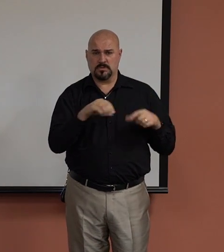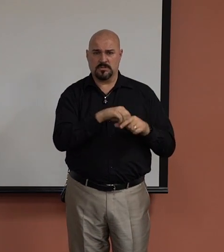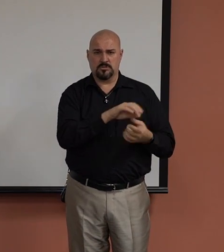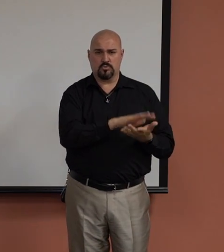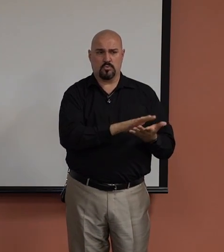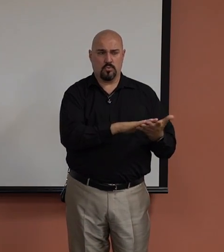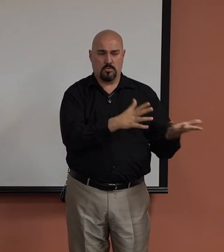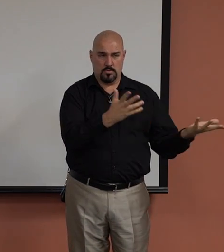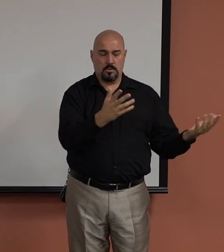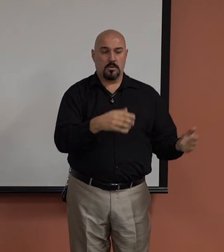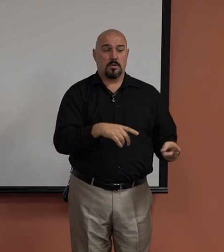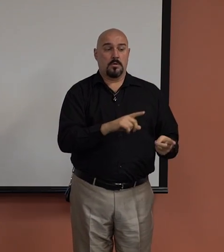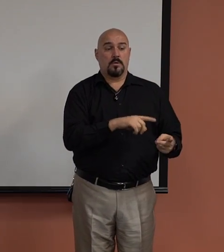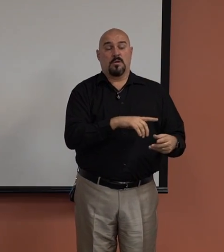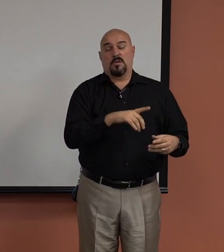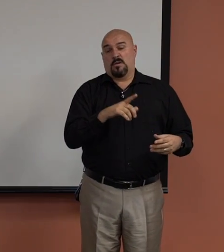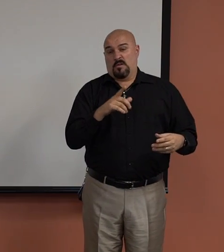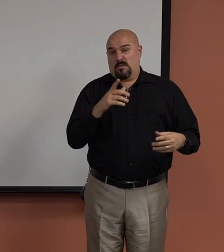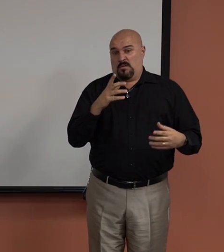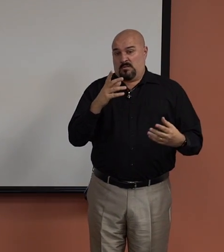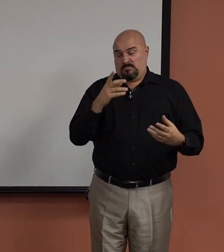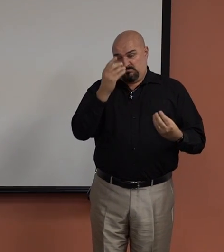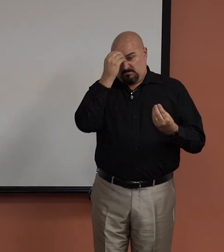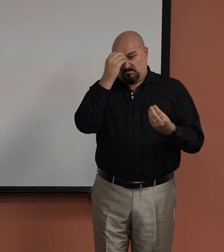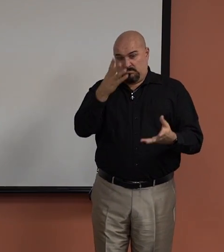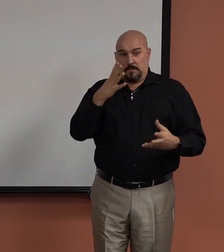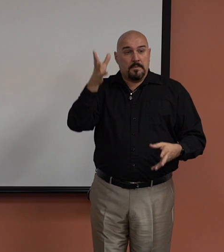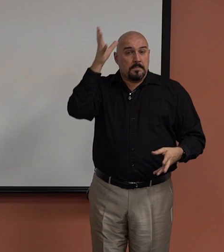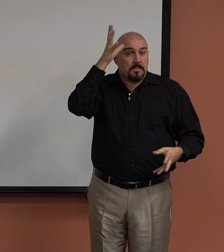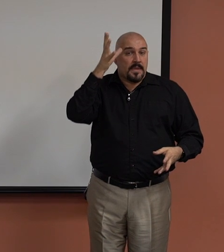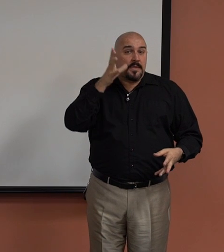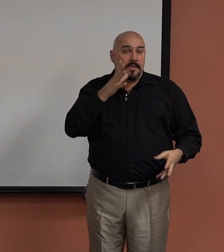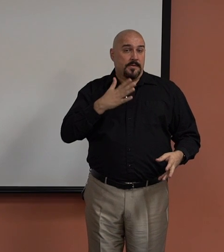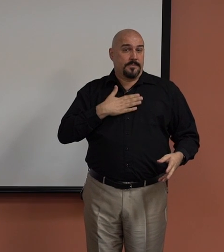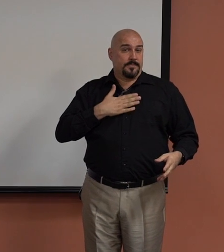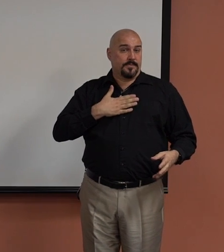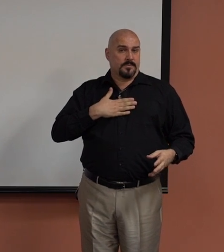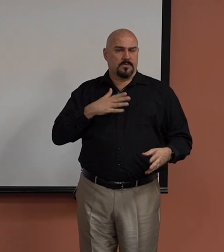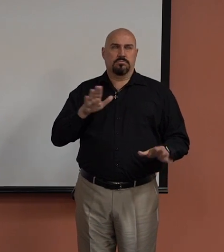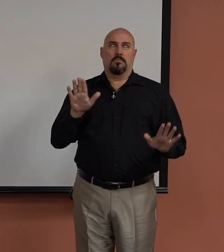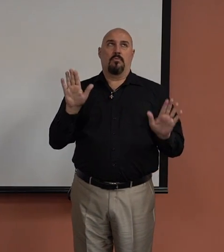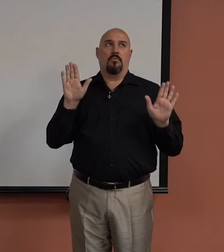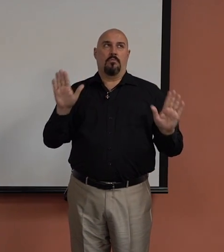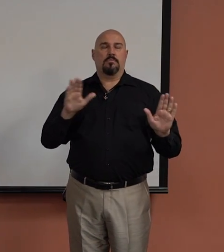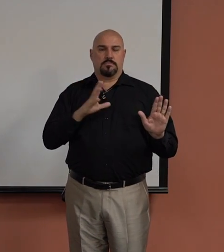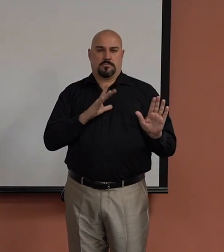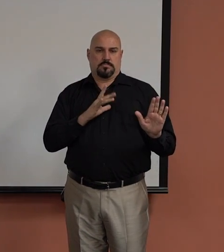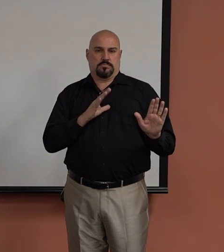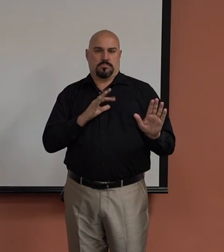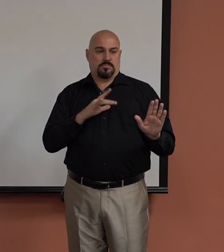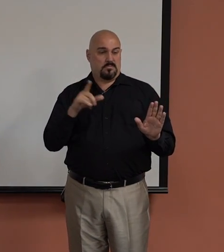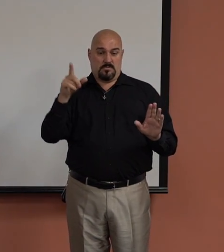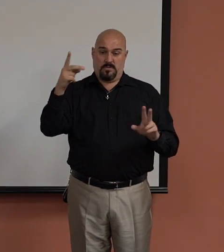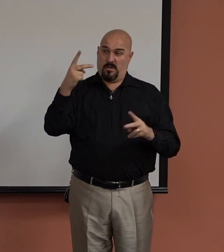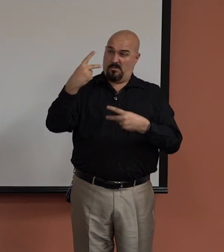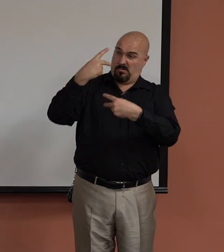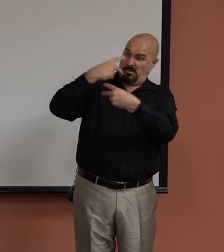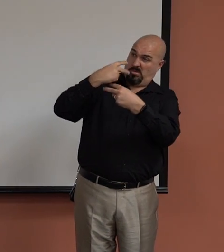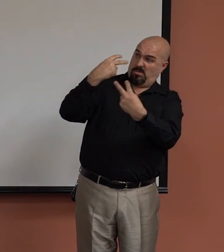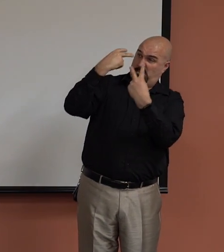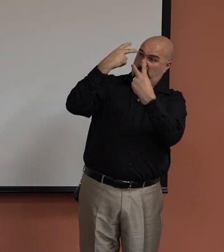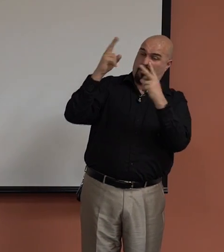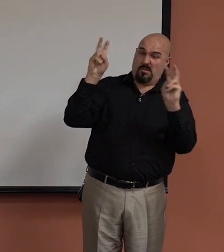So I was never treated special. I had the same responsibility as